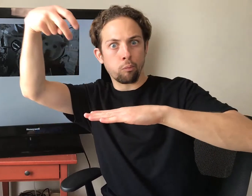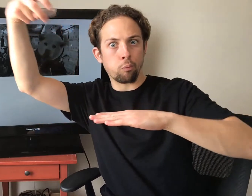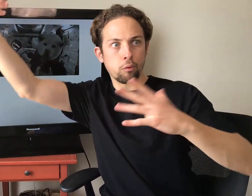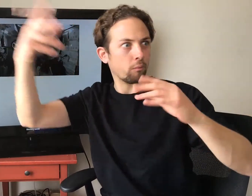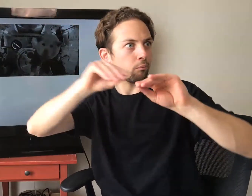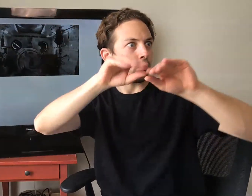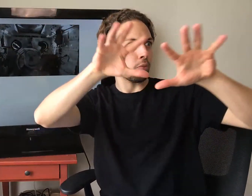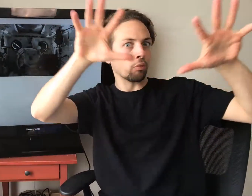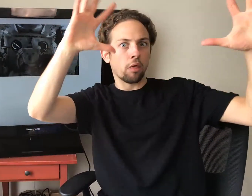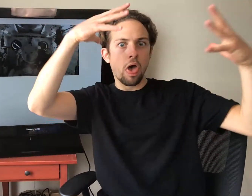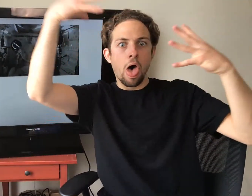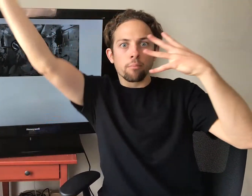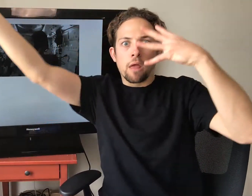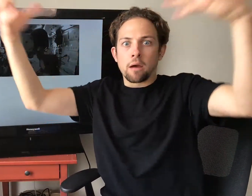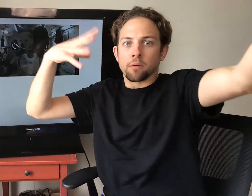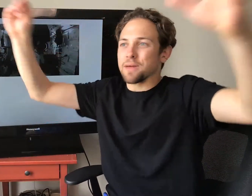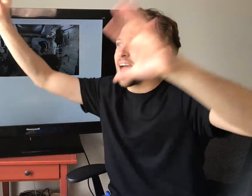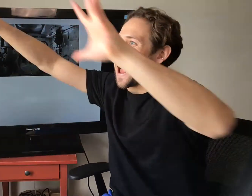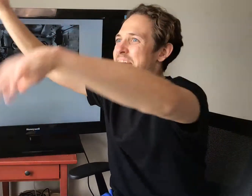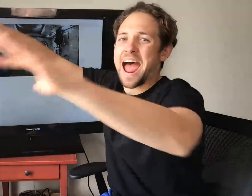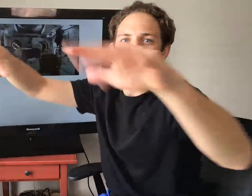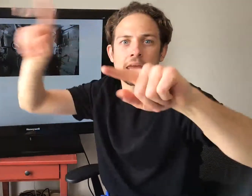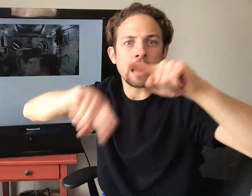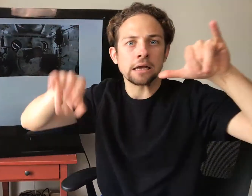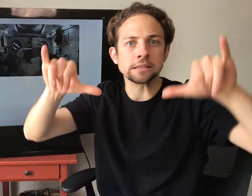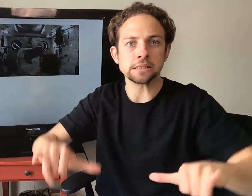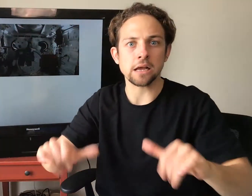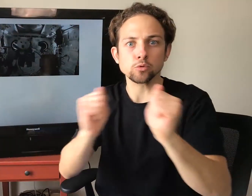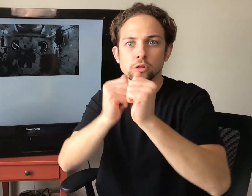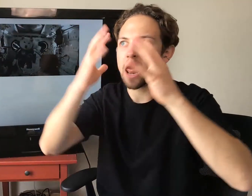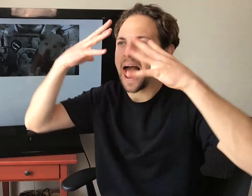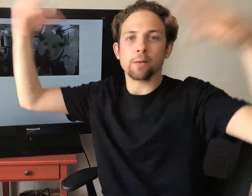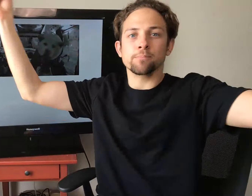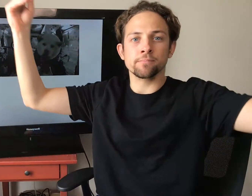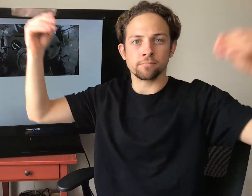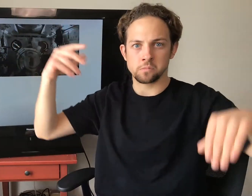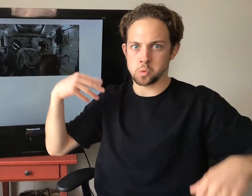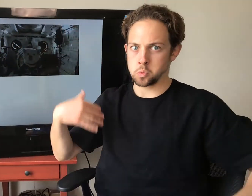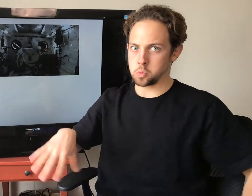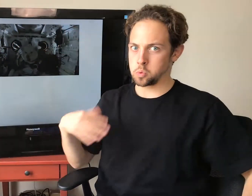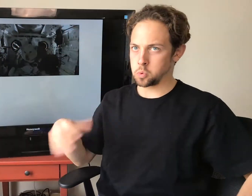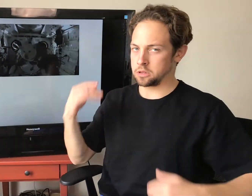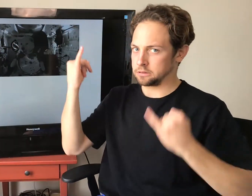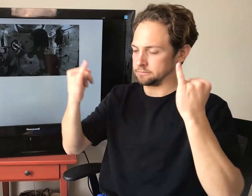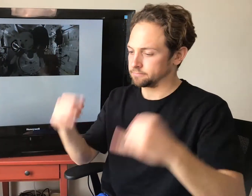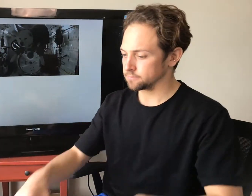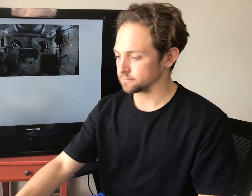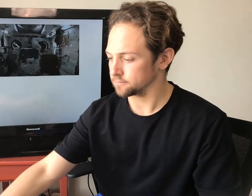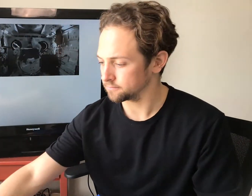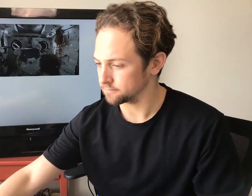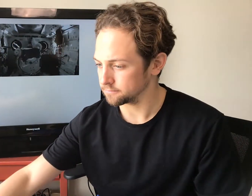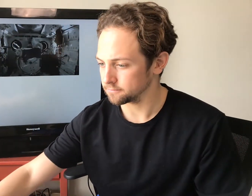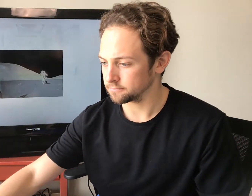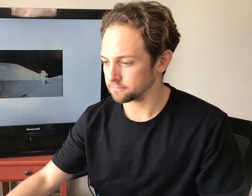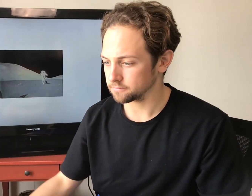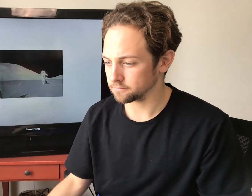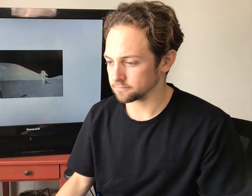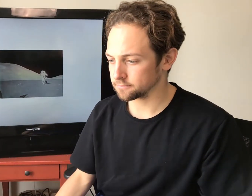would just float away. People will be floating in the air. Things wouldn't stay on the ground.